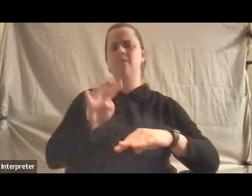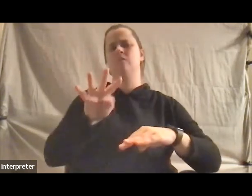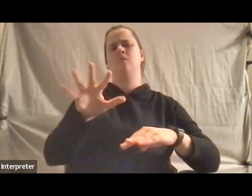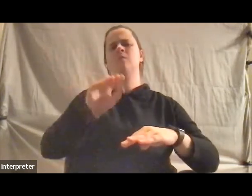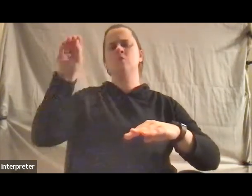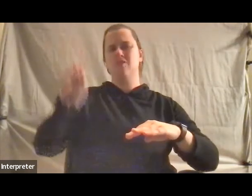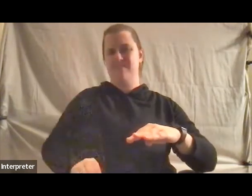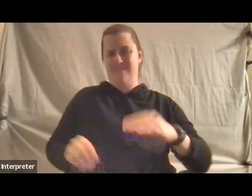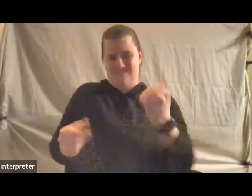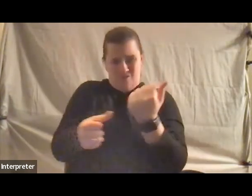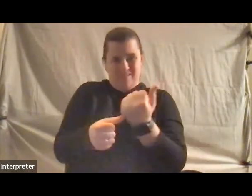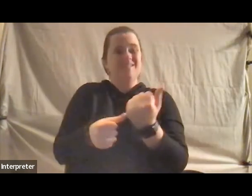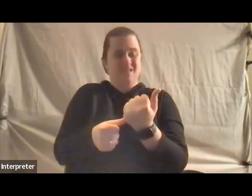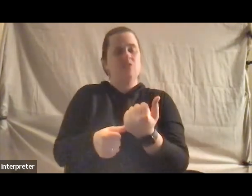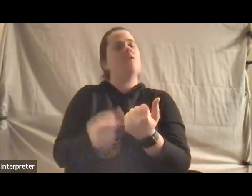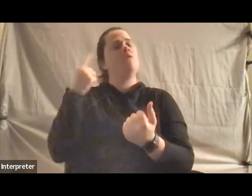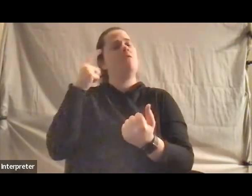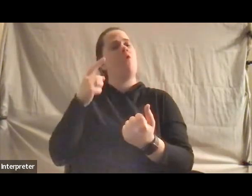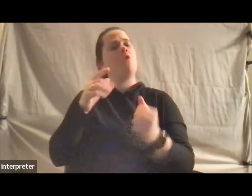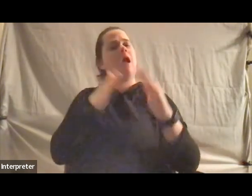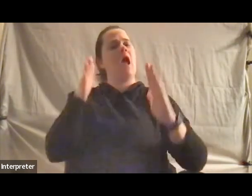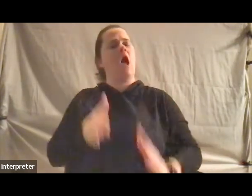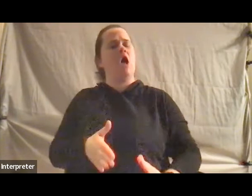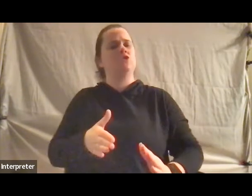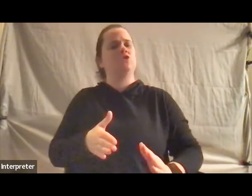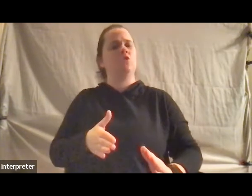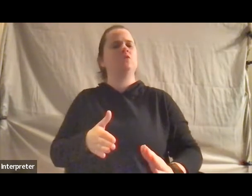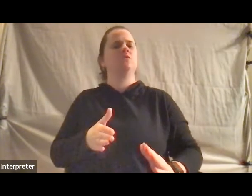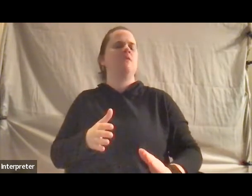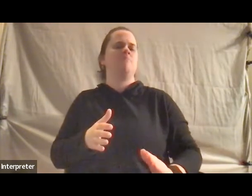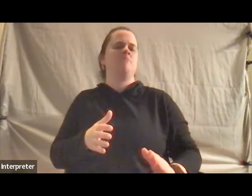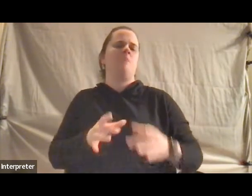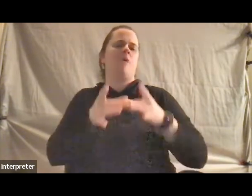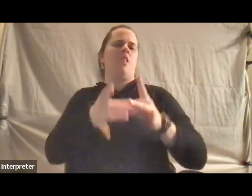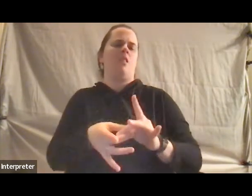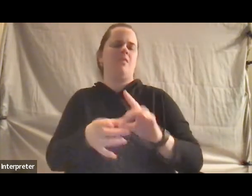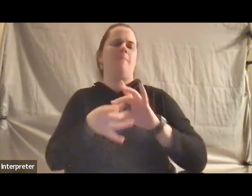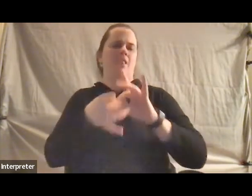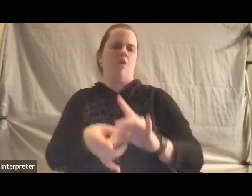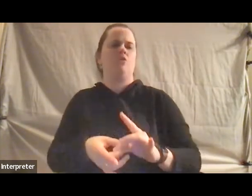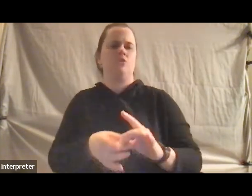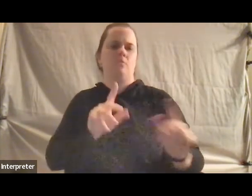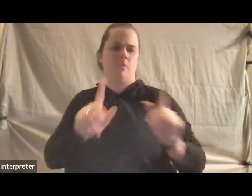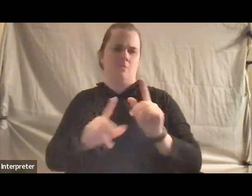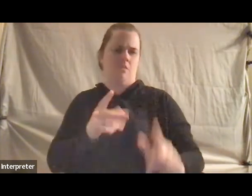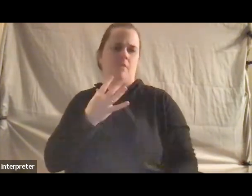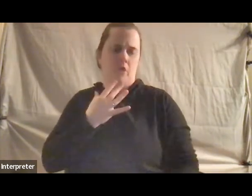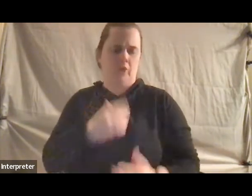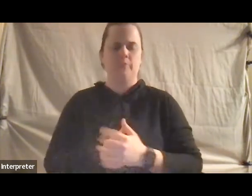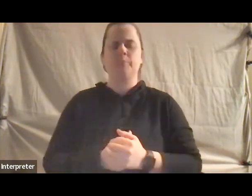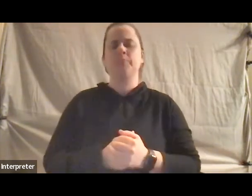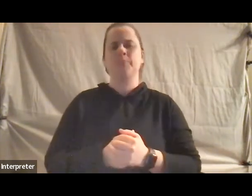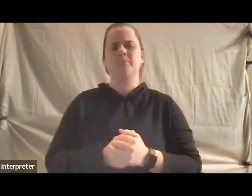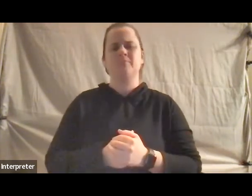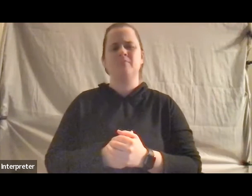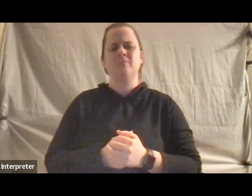this assistance to households headed by persons of color. Those who are behind on their utility payments should not